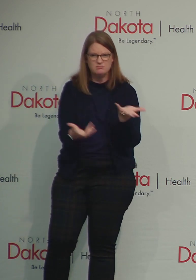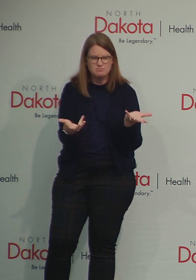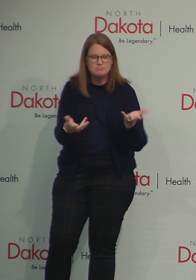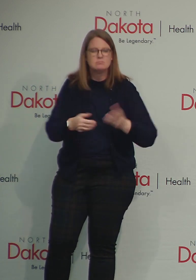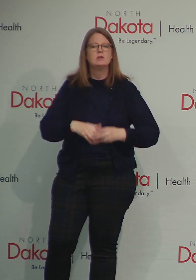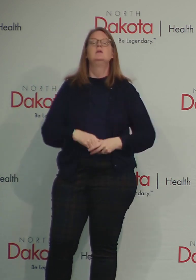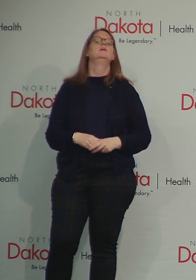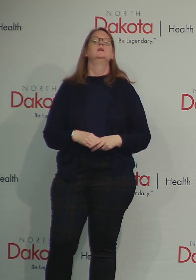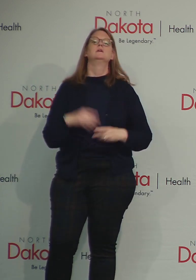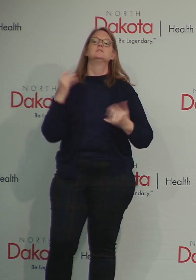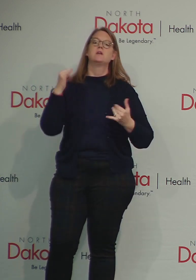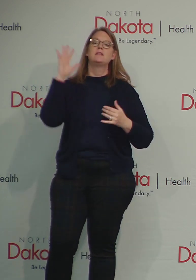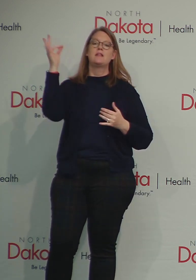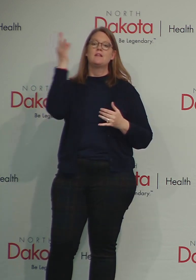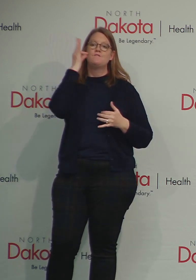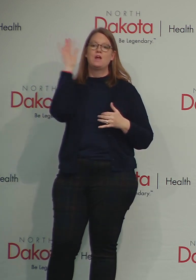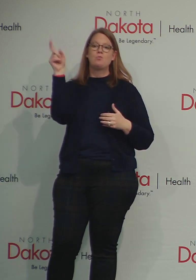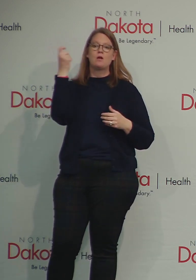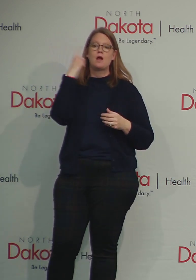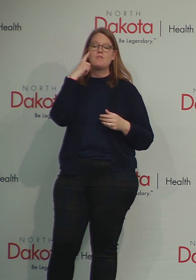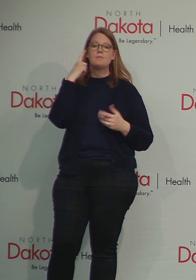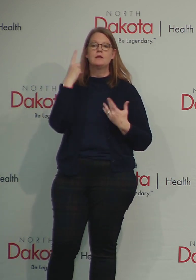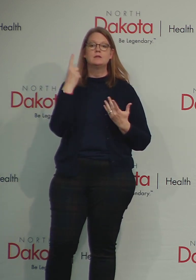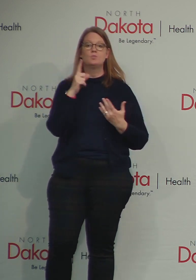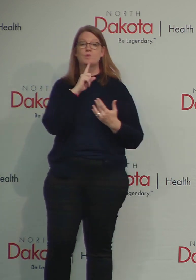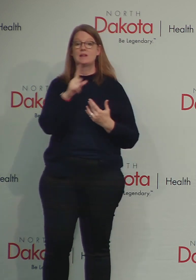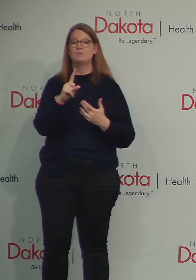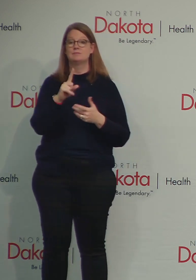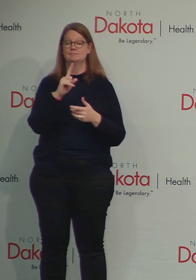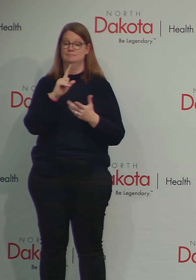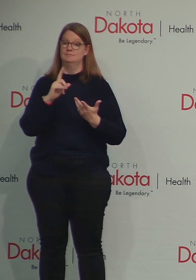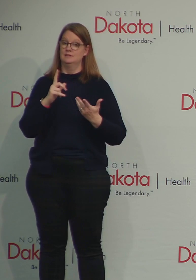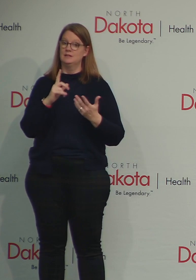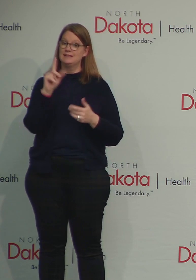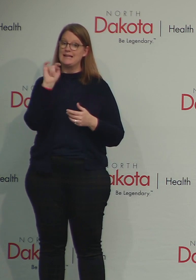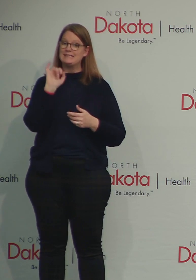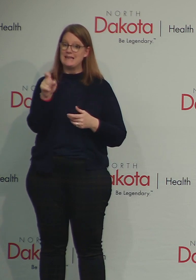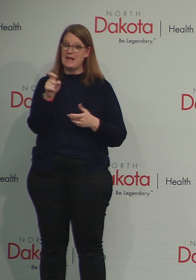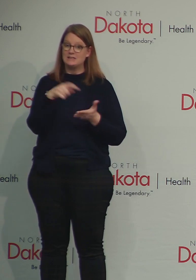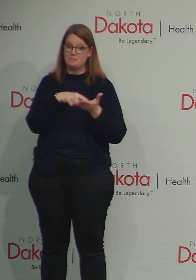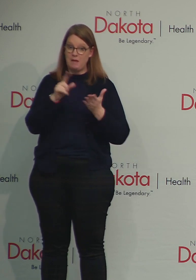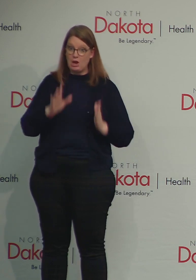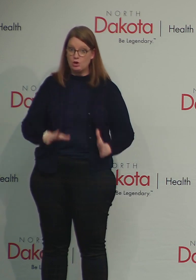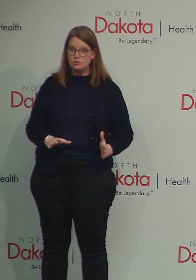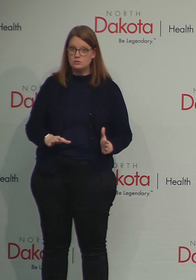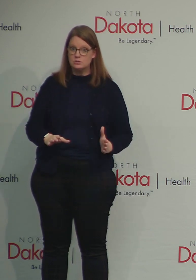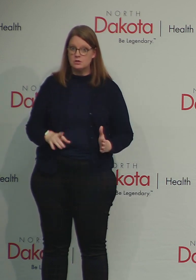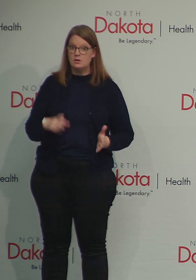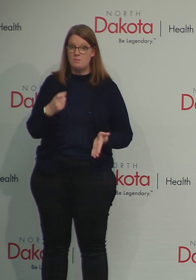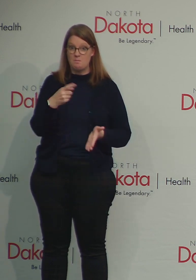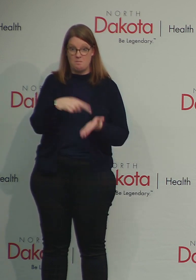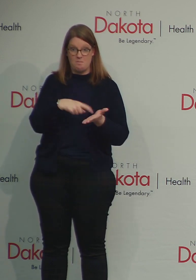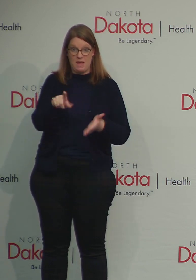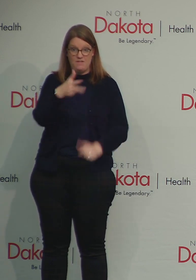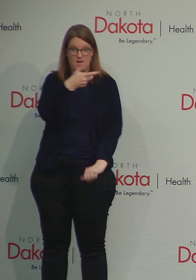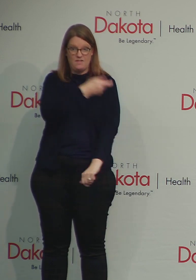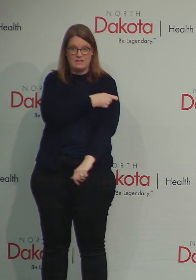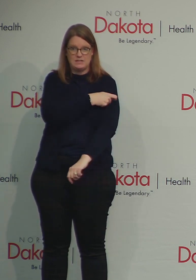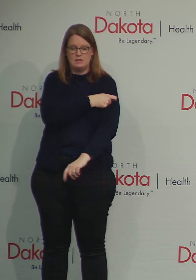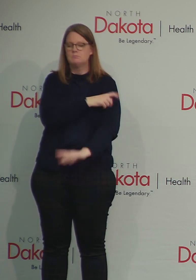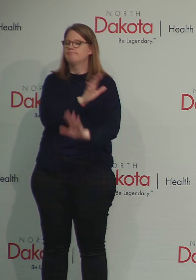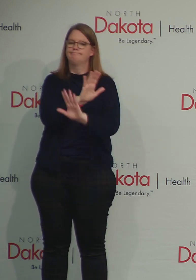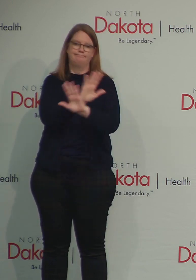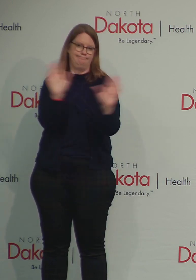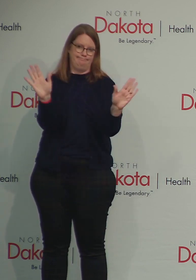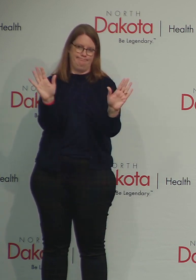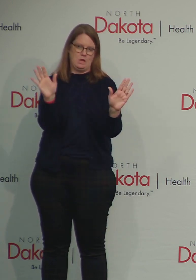sure. So the federal government wants to ensure that taxpayers have no out-of-pocket costs for COVID-19